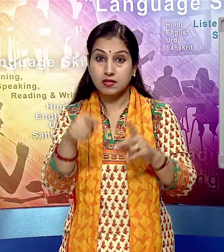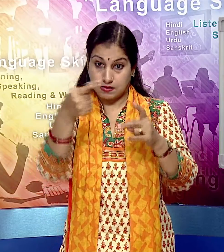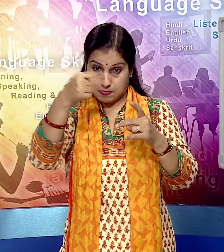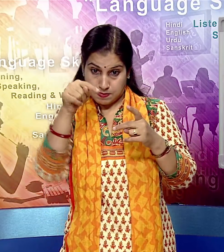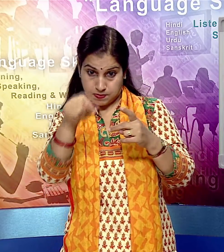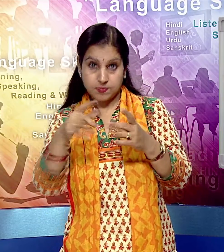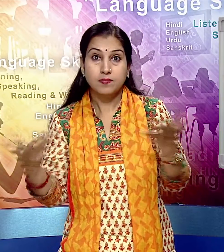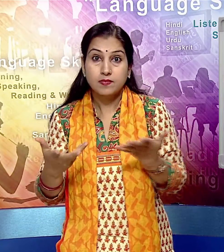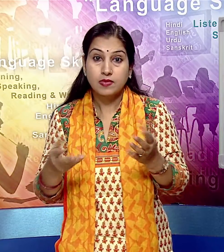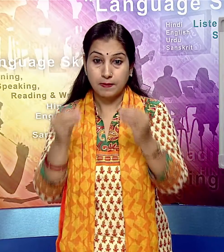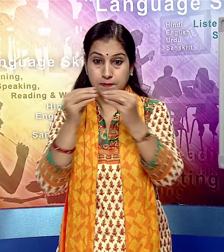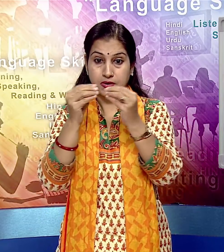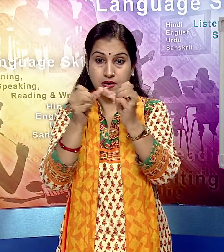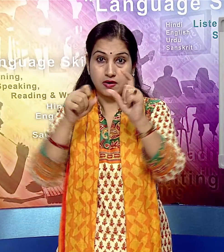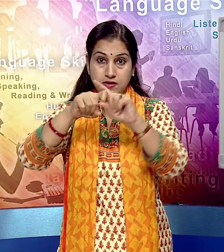is baking.